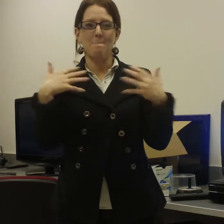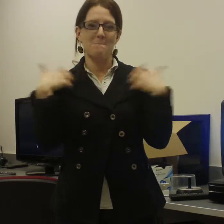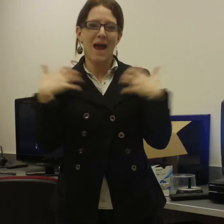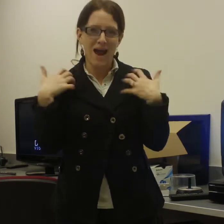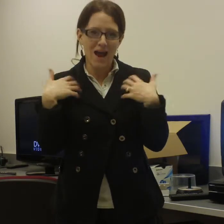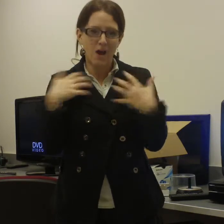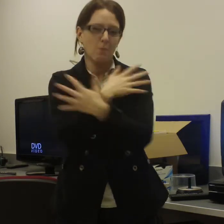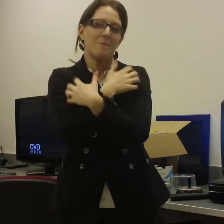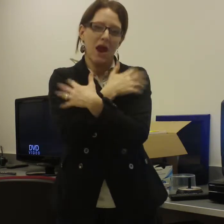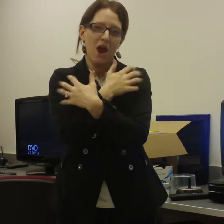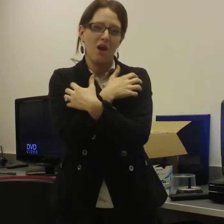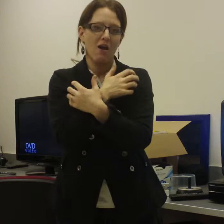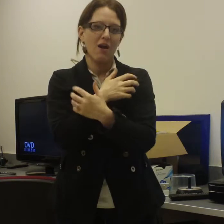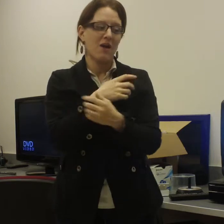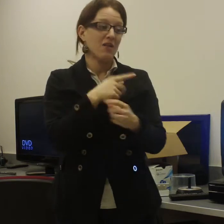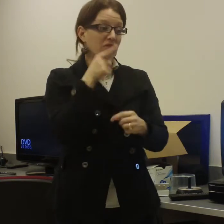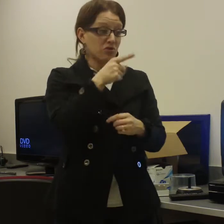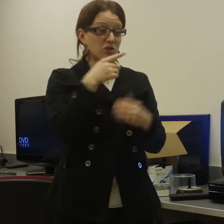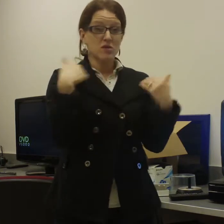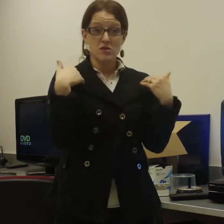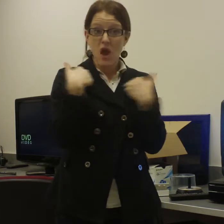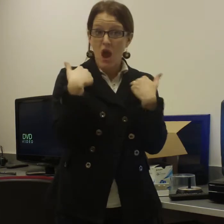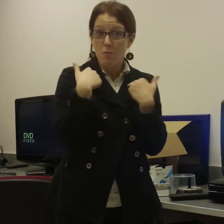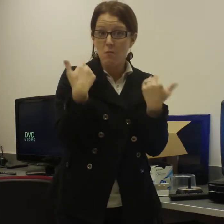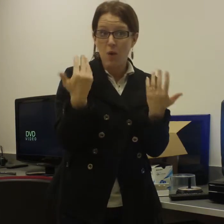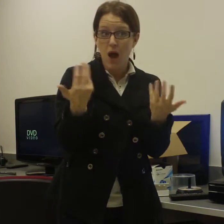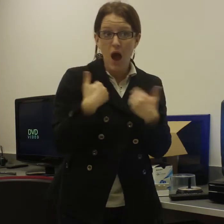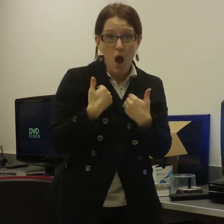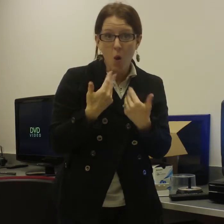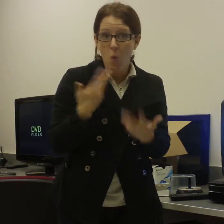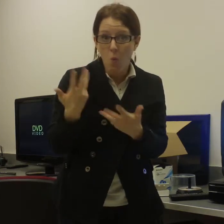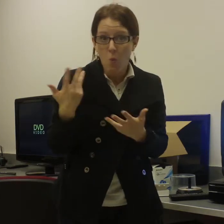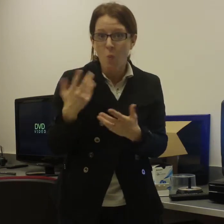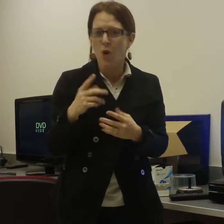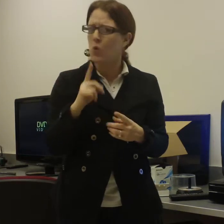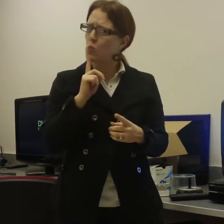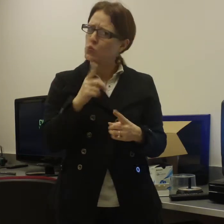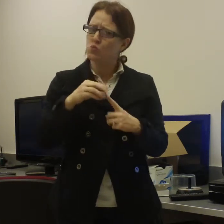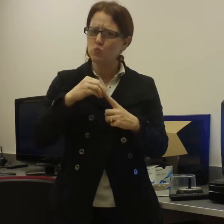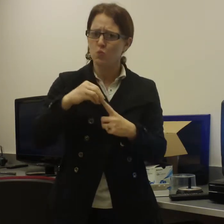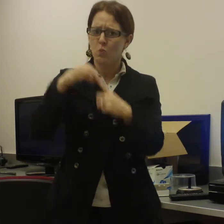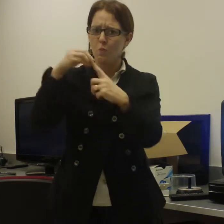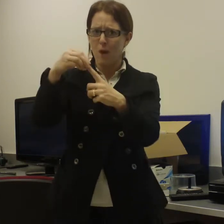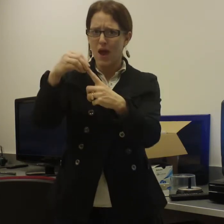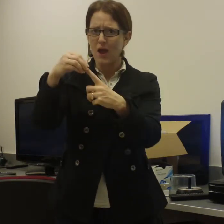it is it has a very special little box in the back with a knob on it. And what you're hearing